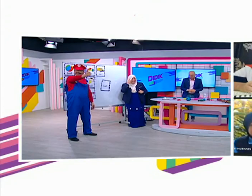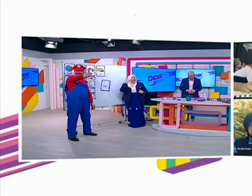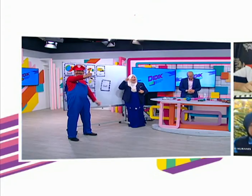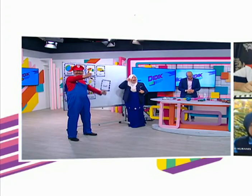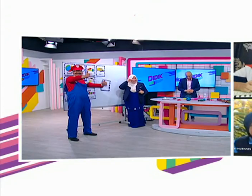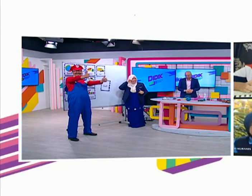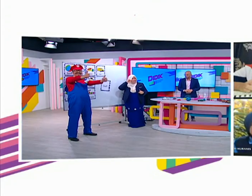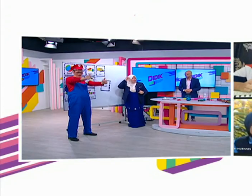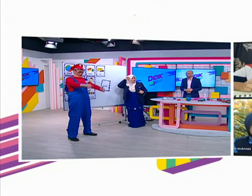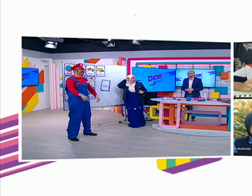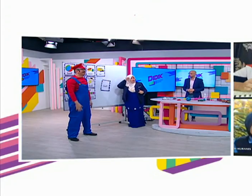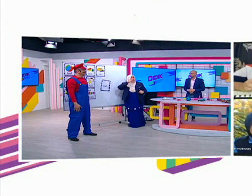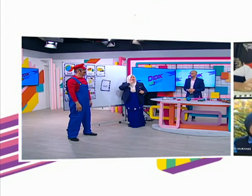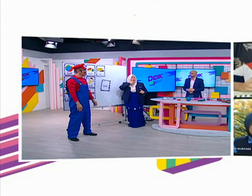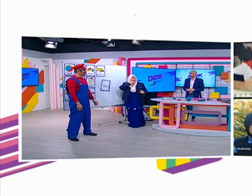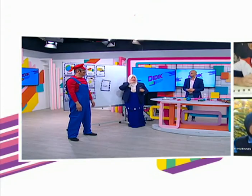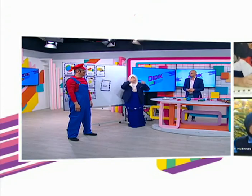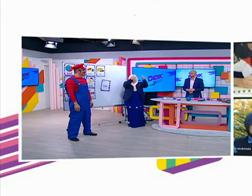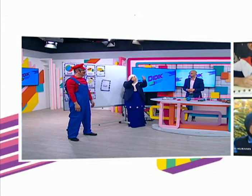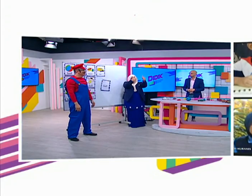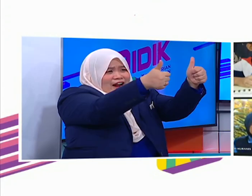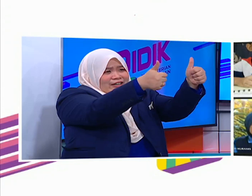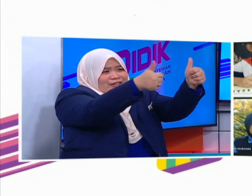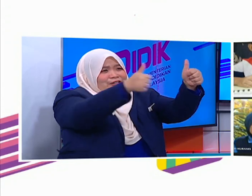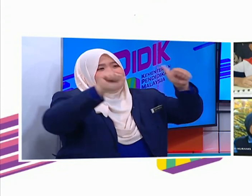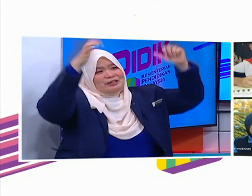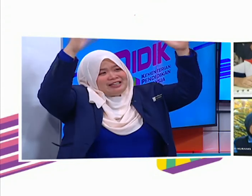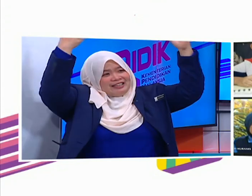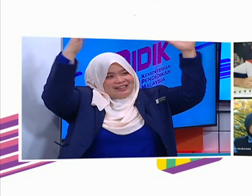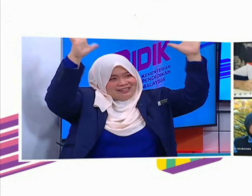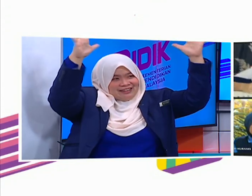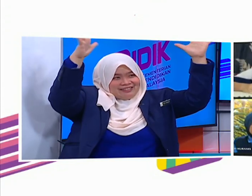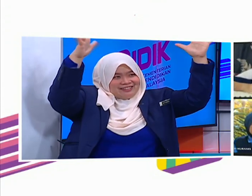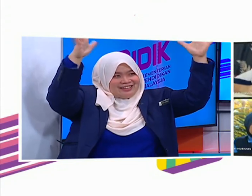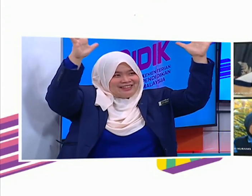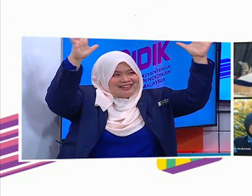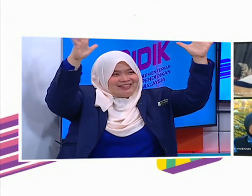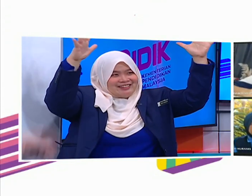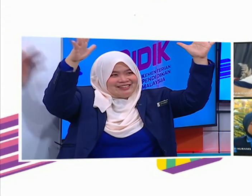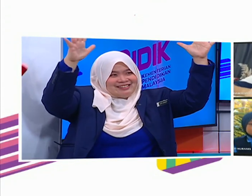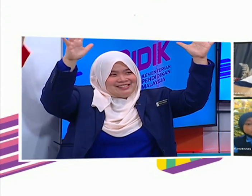Dahlia, Anil, Lumpik. Very good.